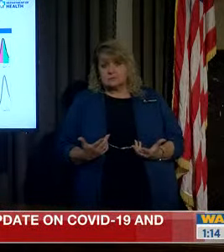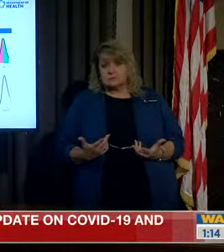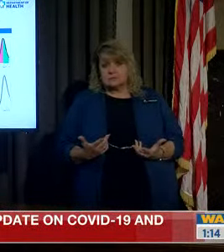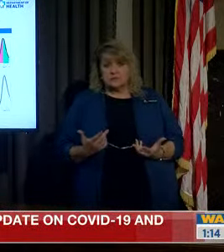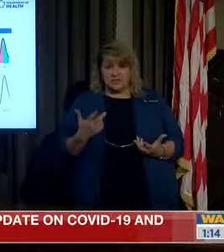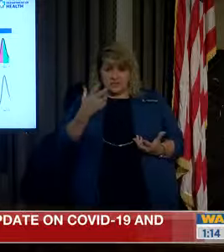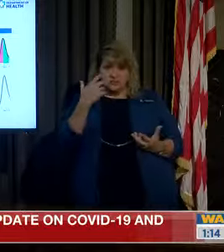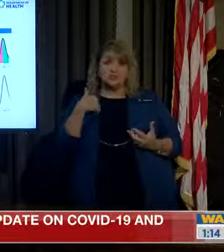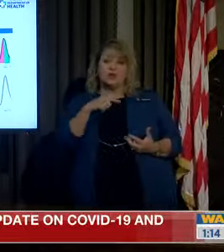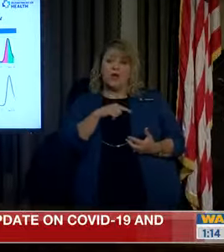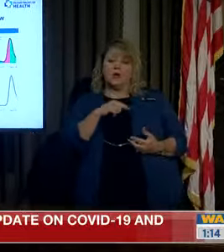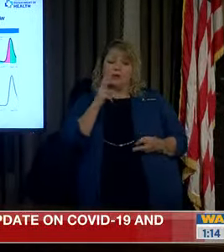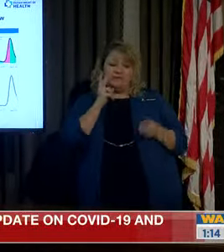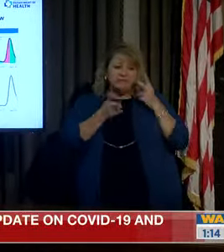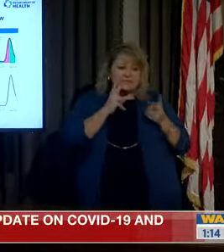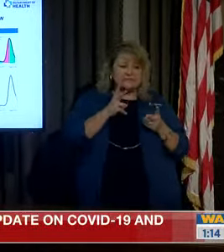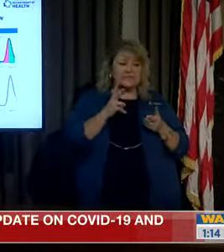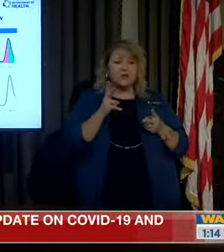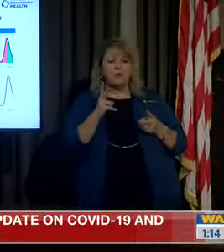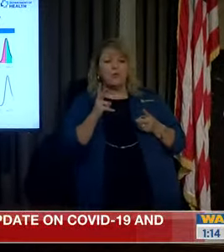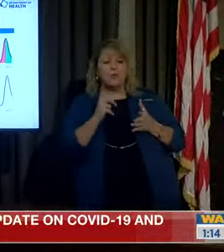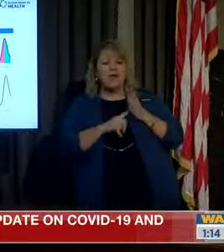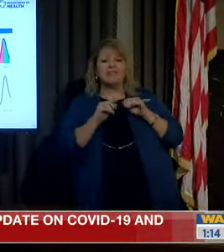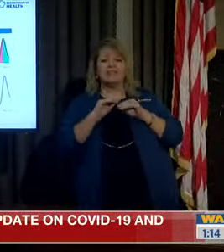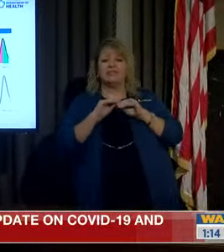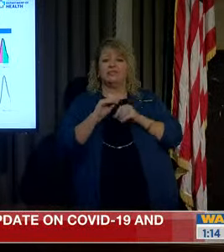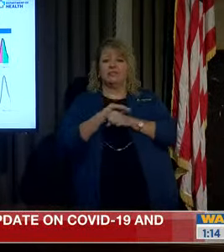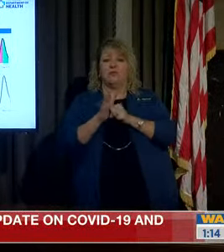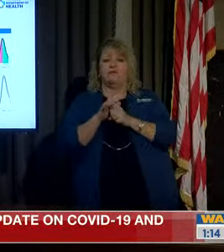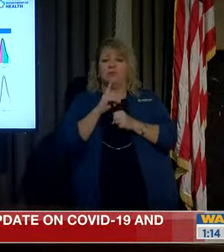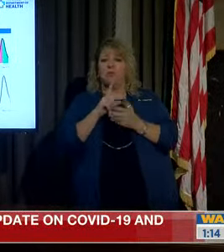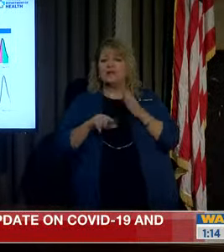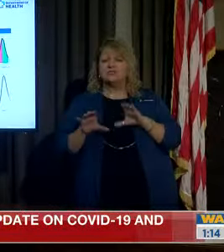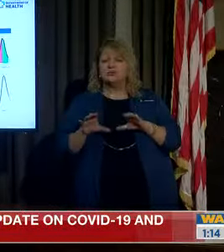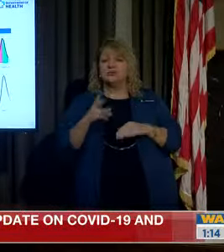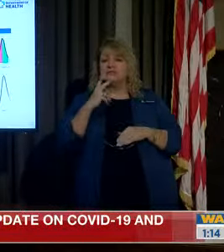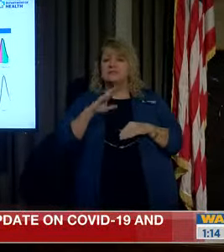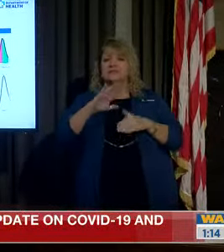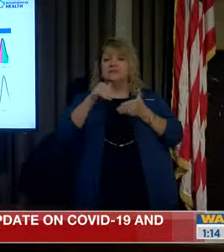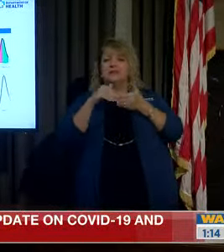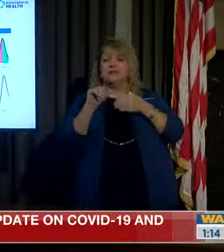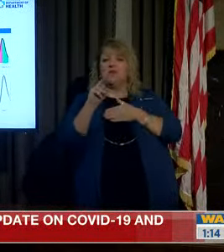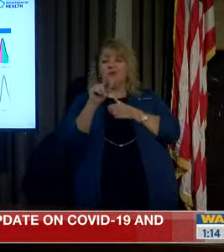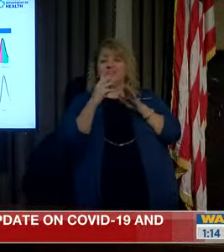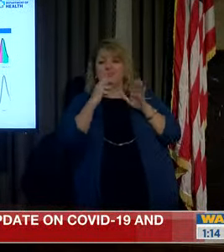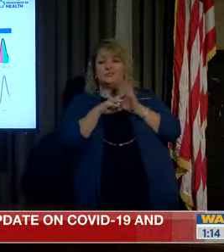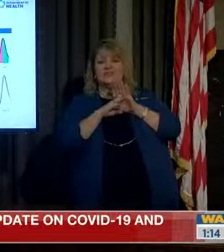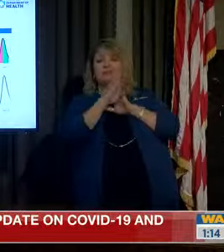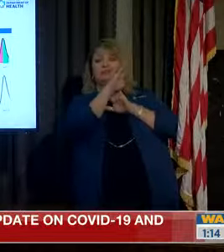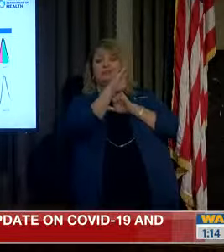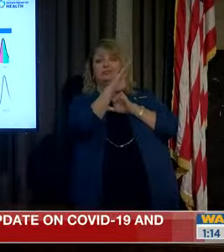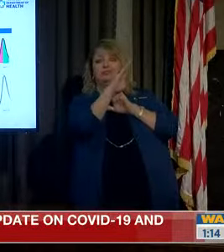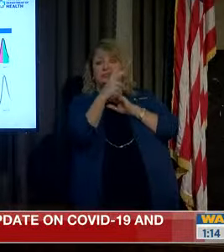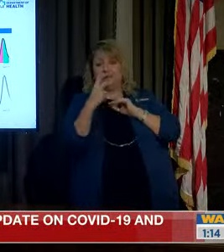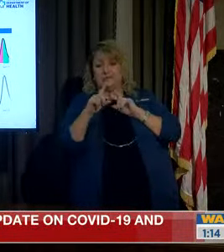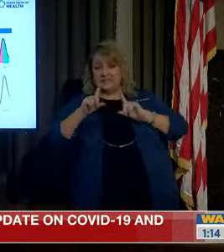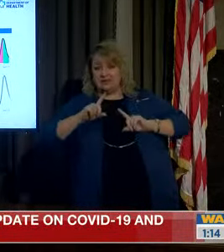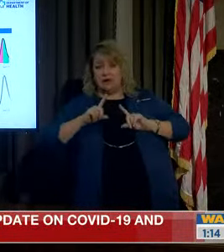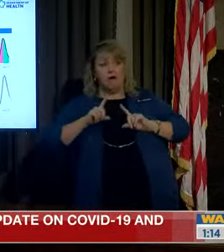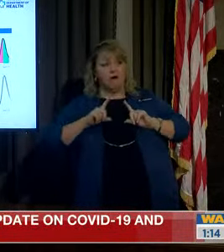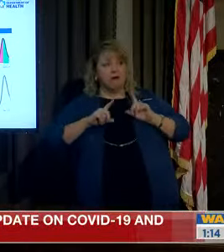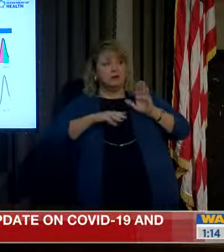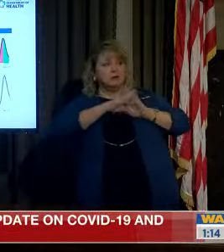on the virus? Can we see clearly what the virus is doing? You see that big peak in the middle of August as transmission went up. More people